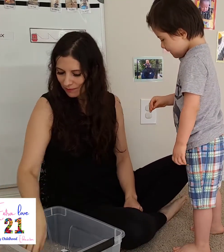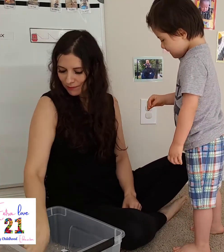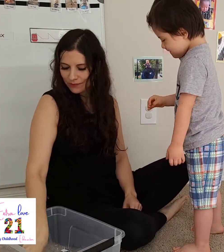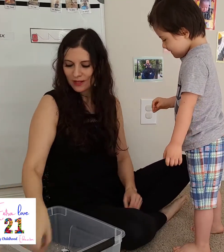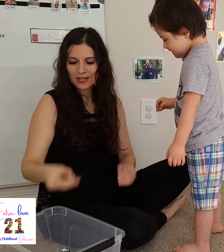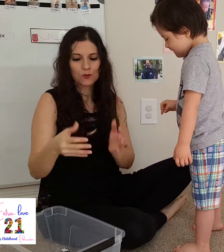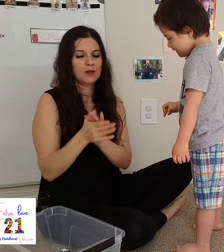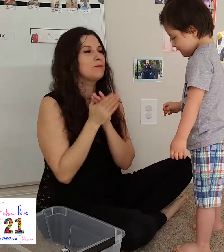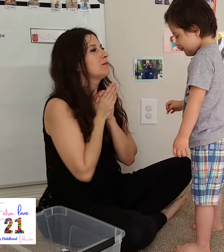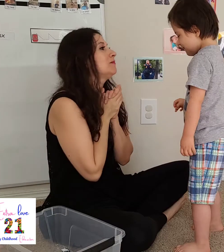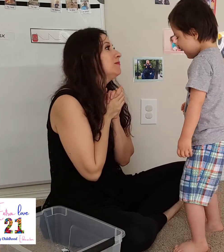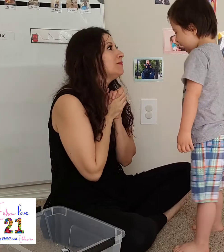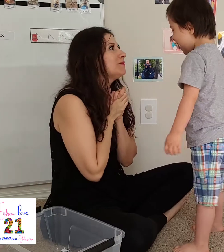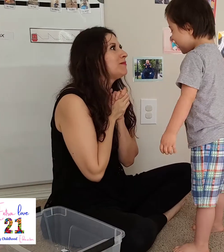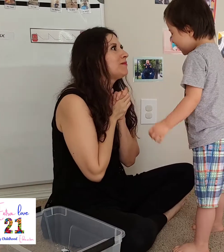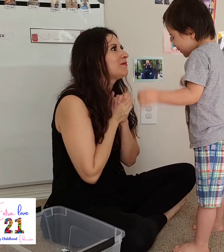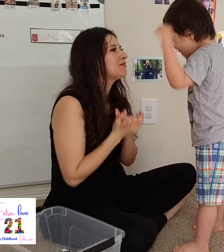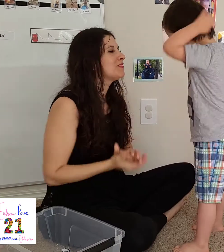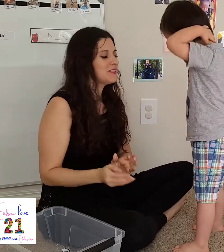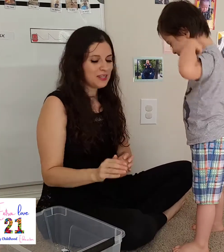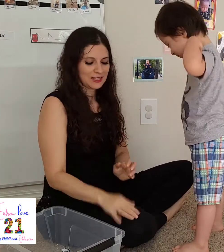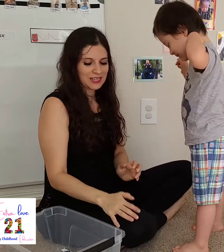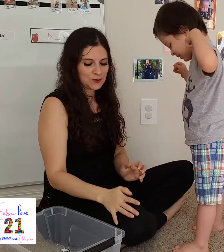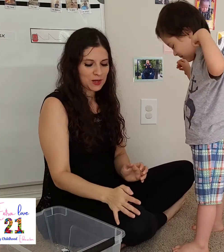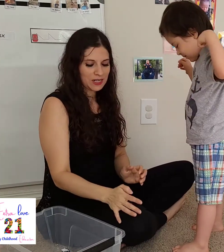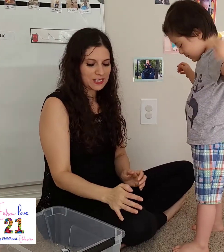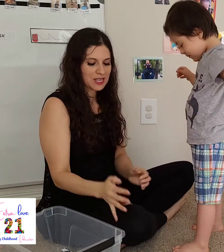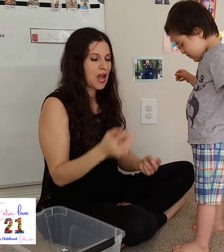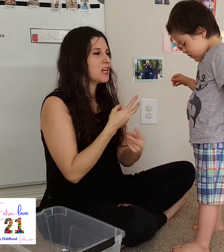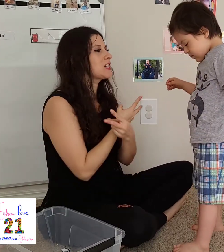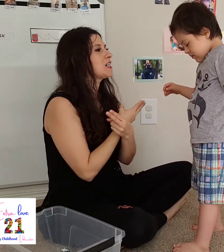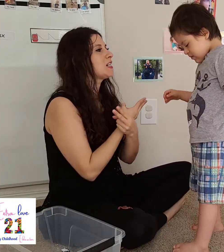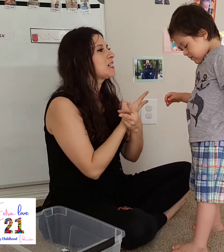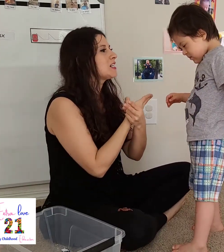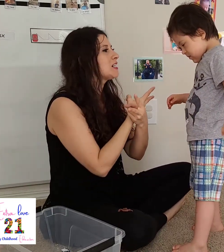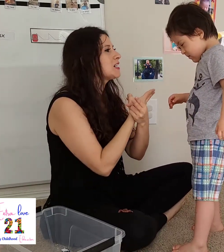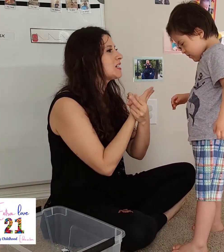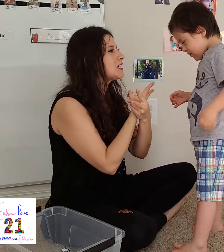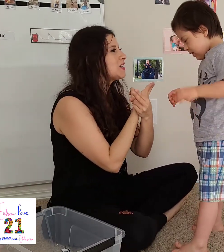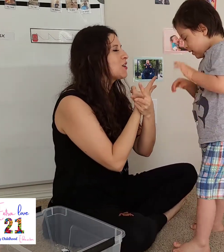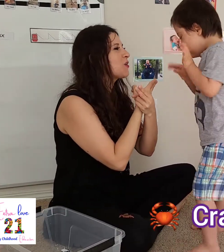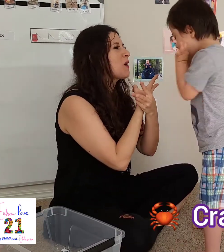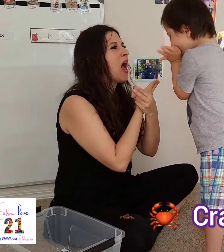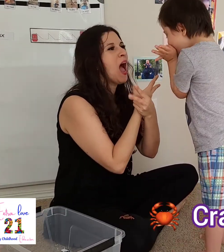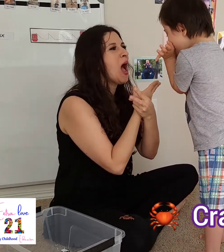Next one. This one is a crab.